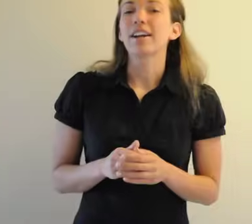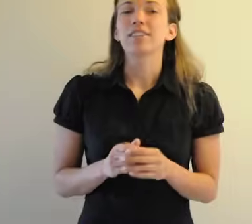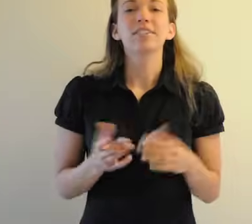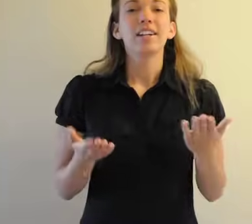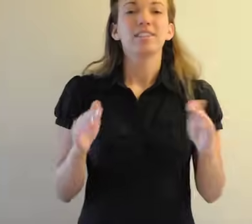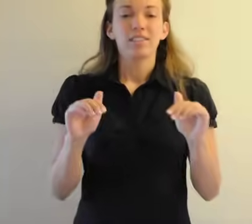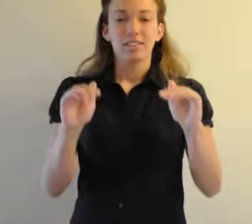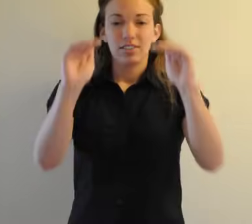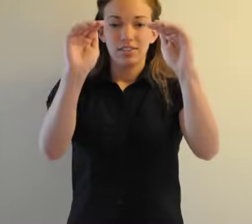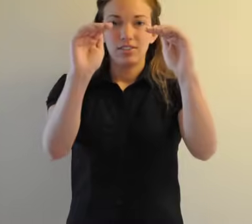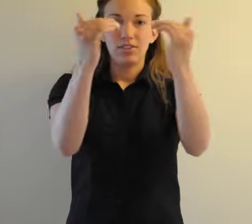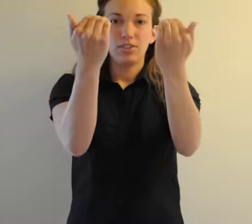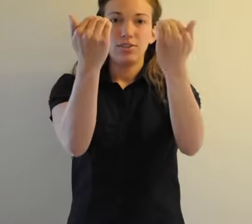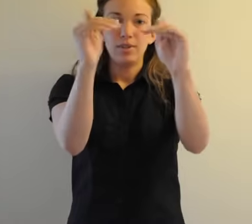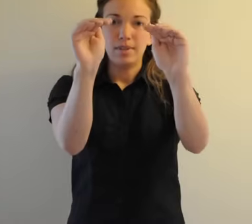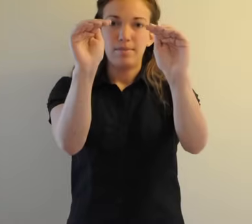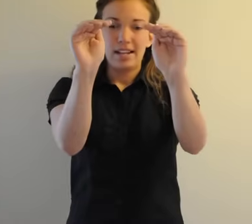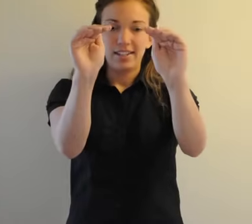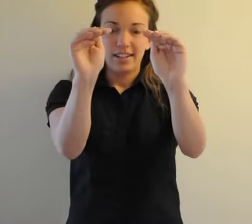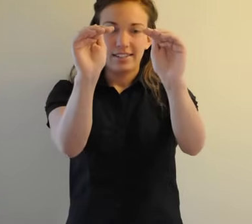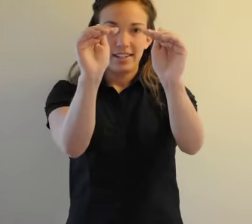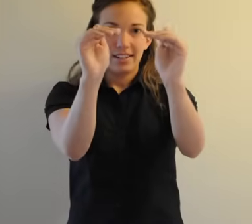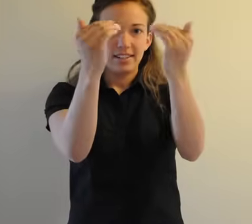you, two bent hands like this.